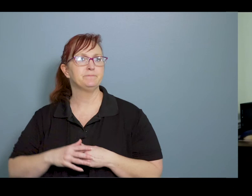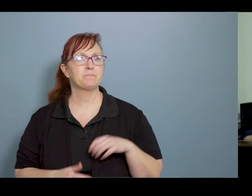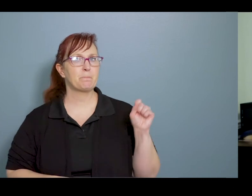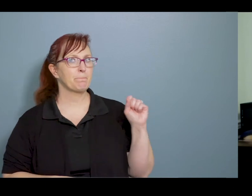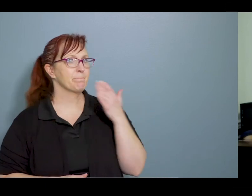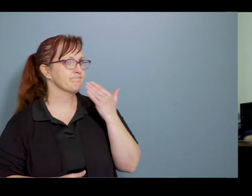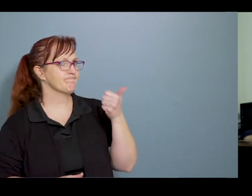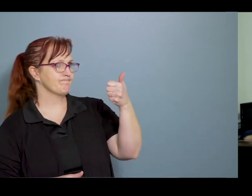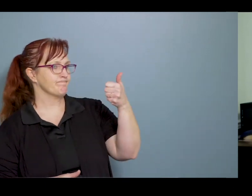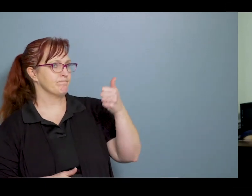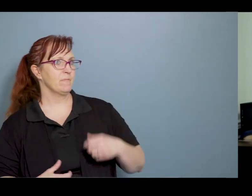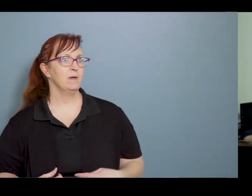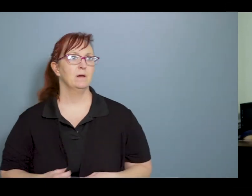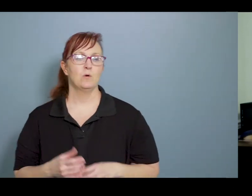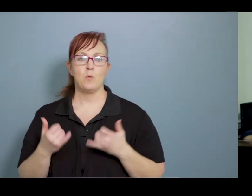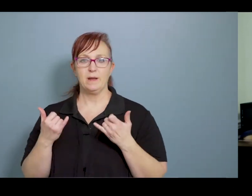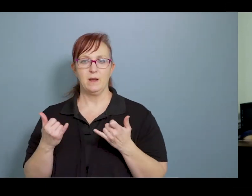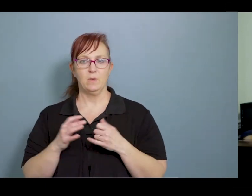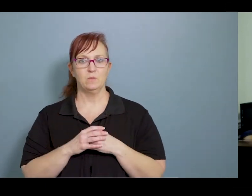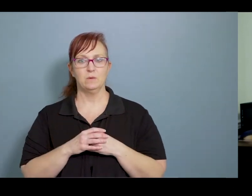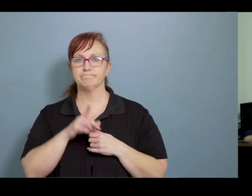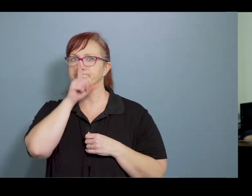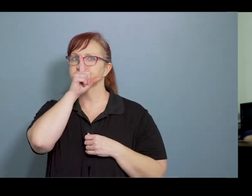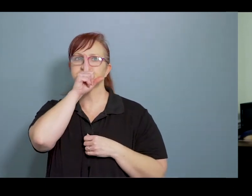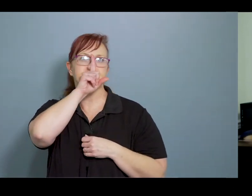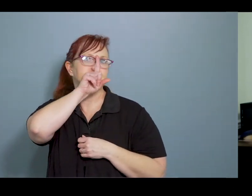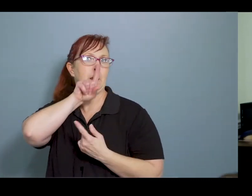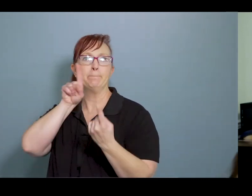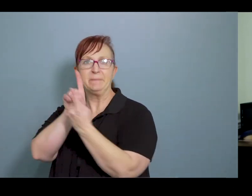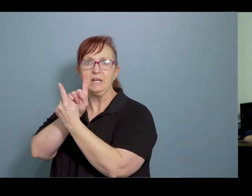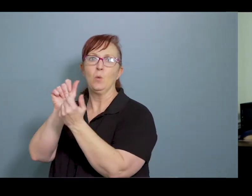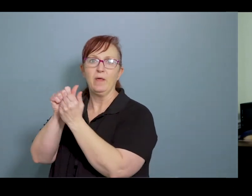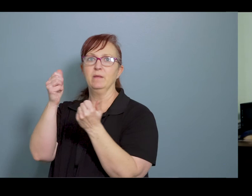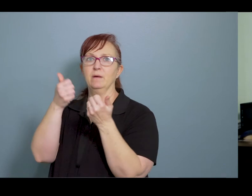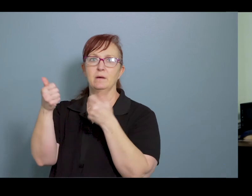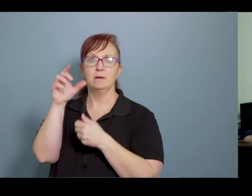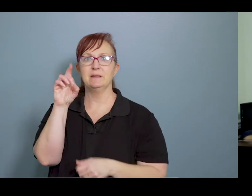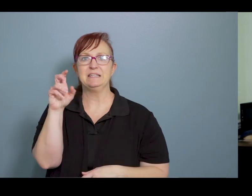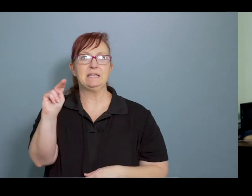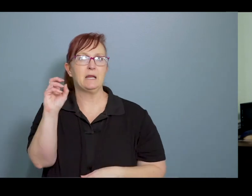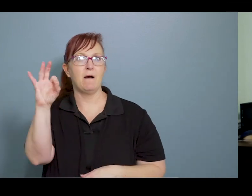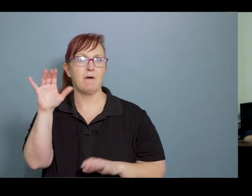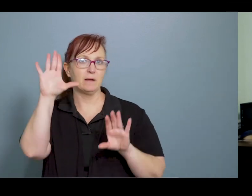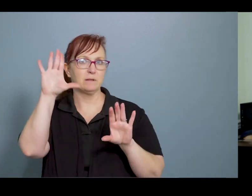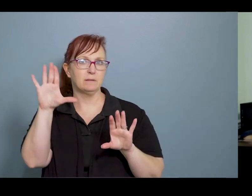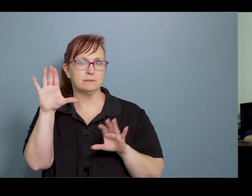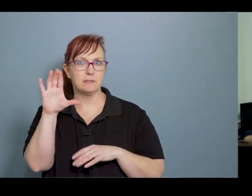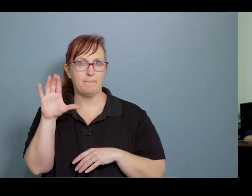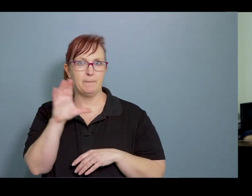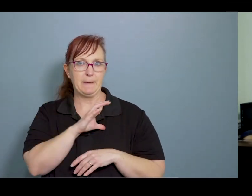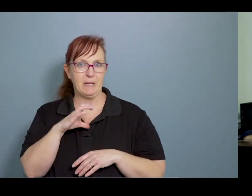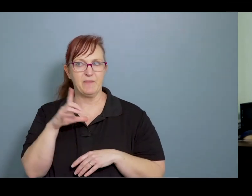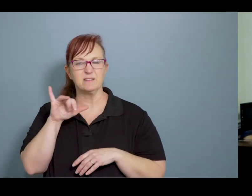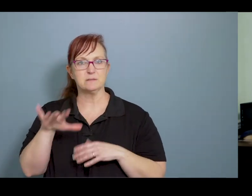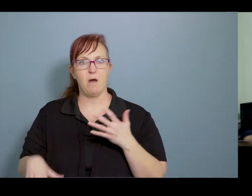Bert. Spot on. So at this point, I haven't had a chance to meet with the Inclusive Excellence Committee. That's on the docket once